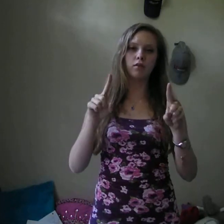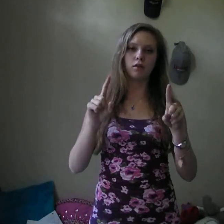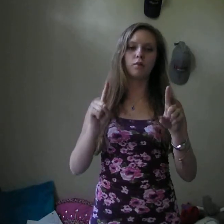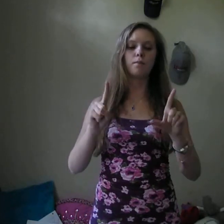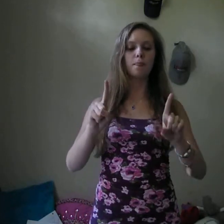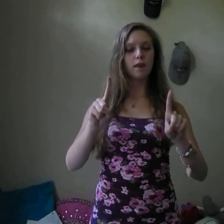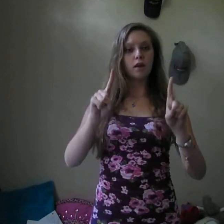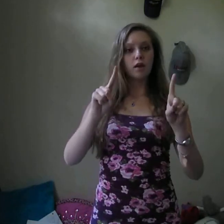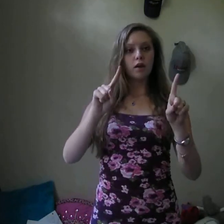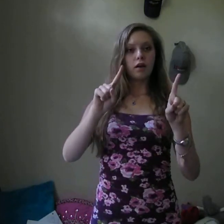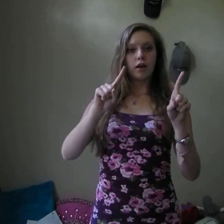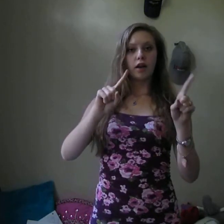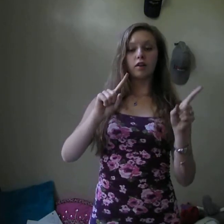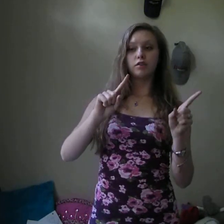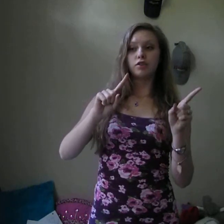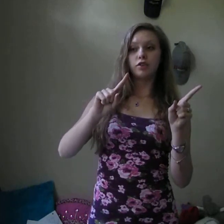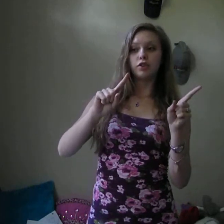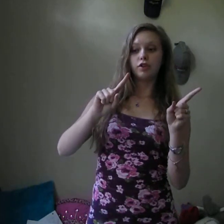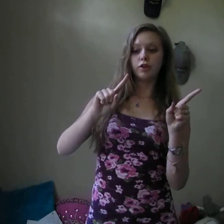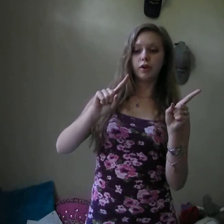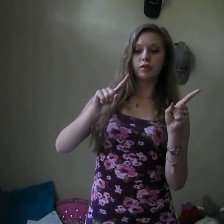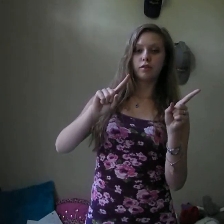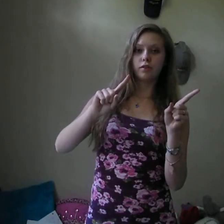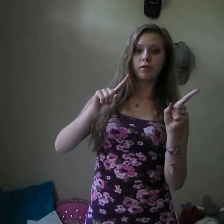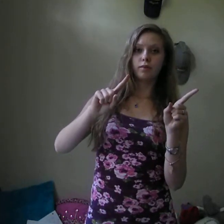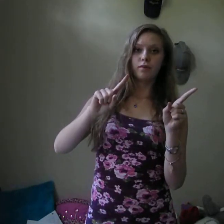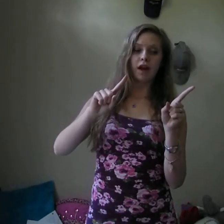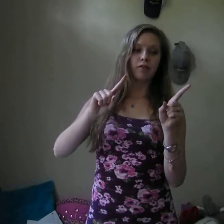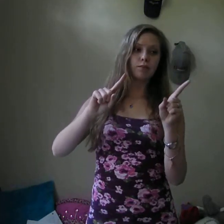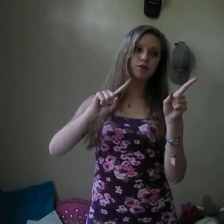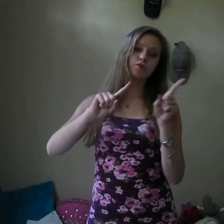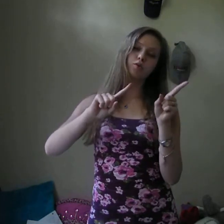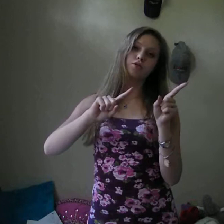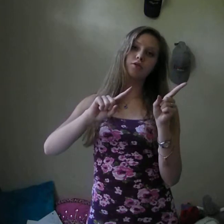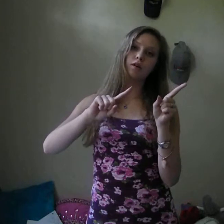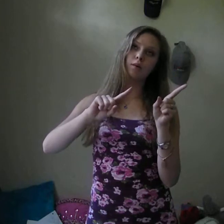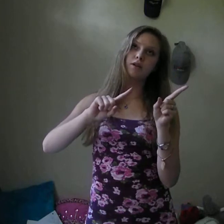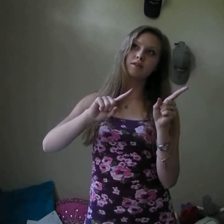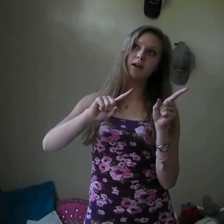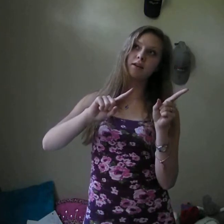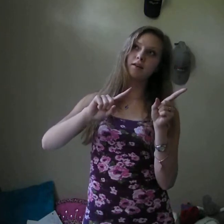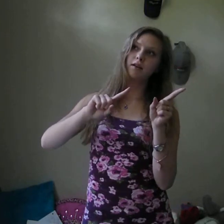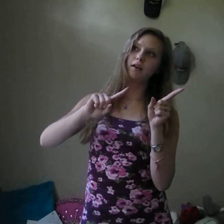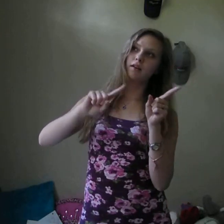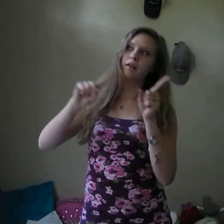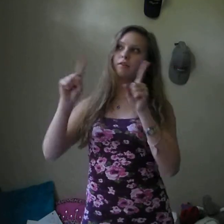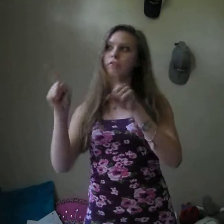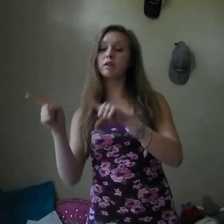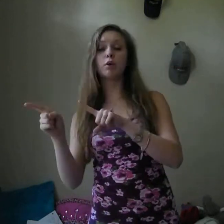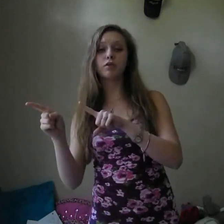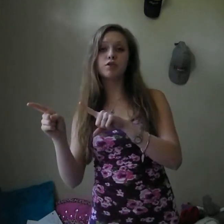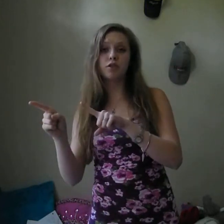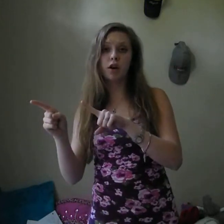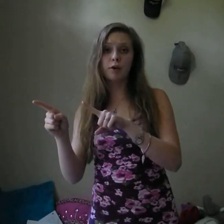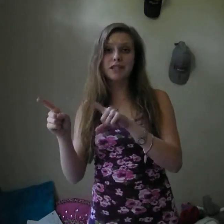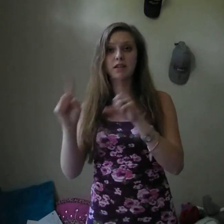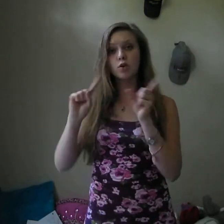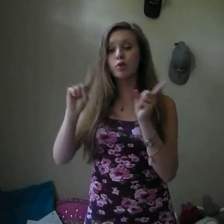though. And you're going to have them tilted towards your non-dominant side and then flip them over to your dominant side. So